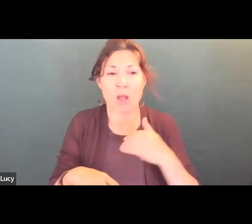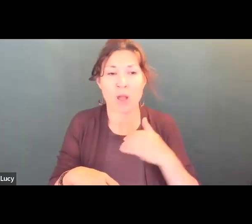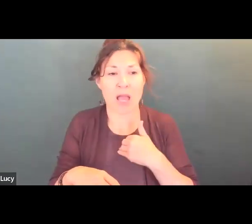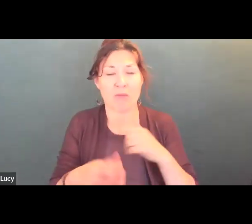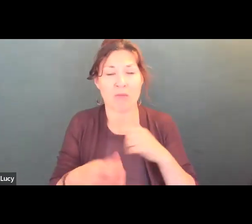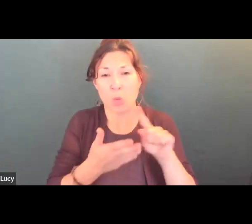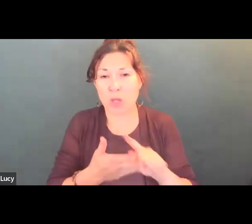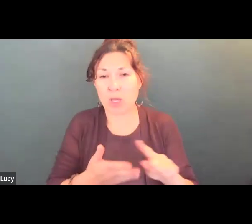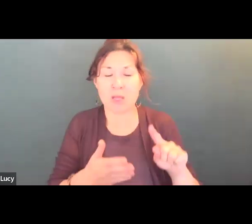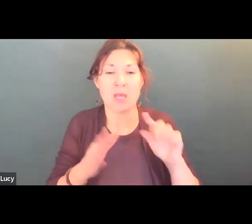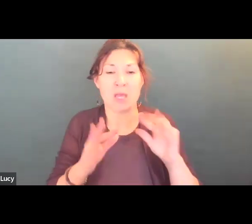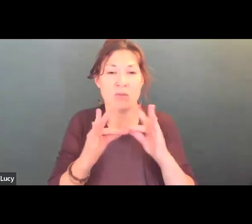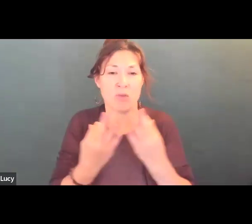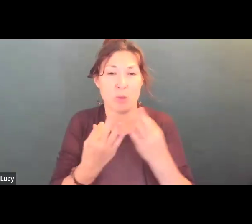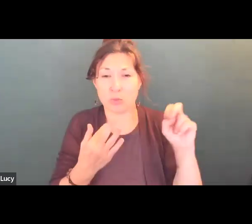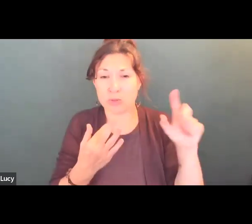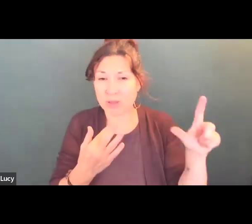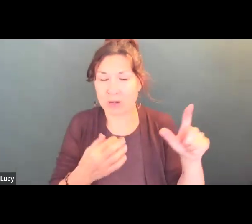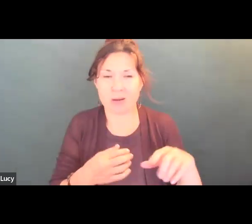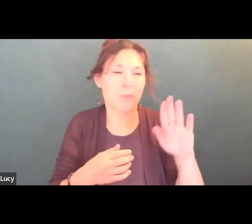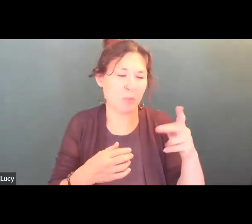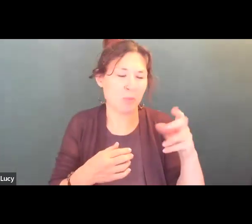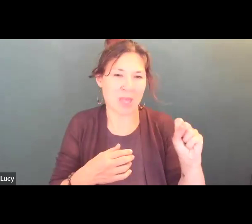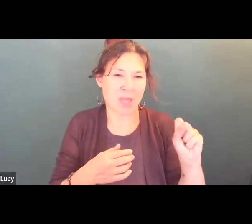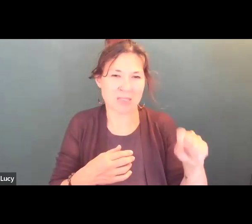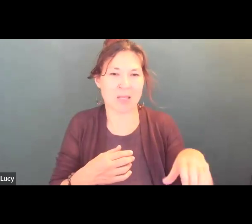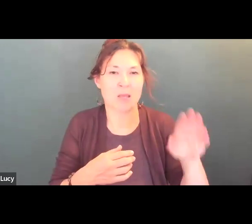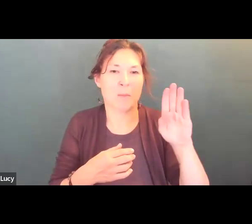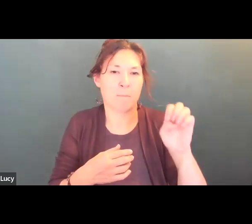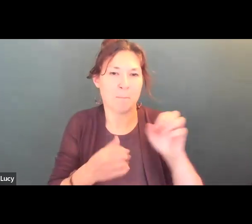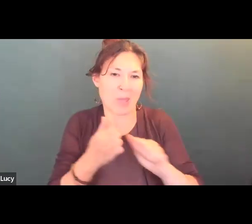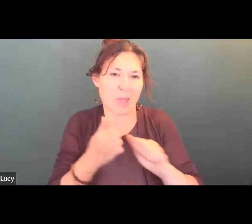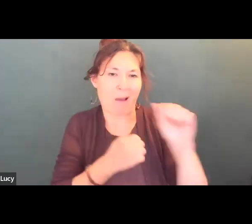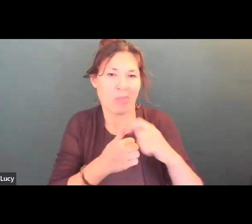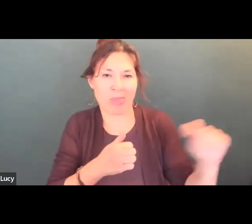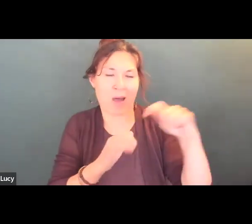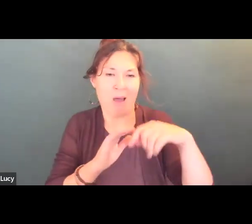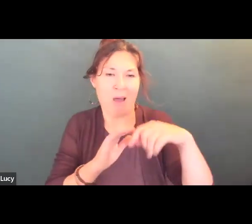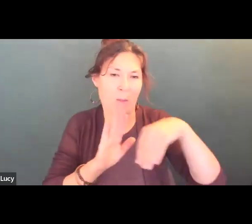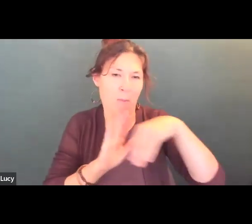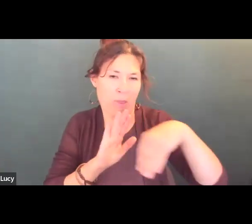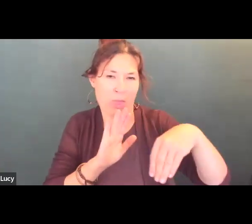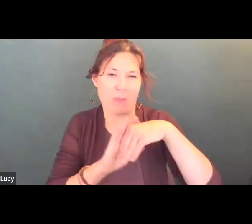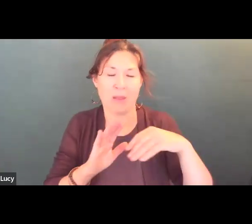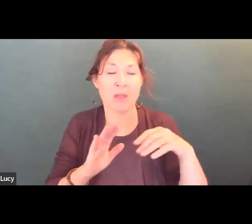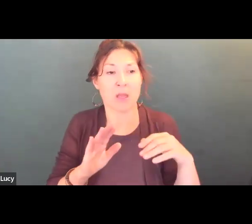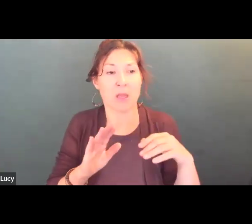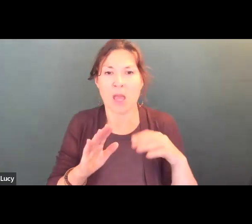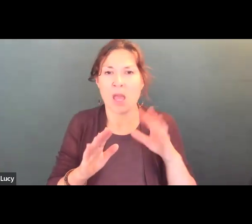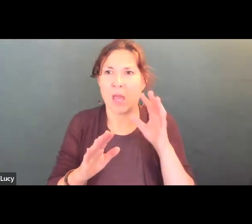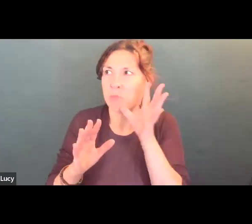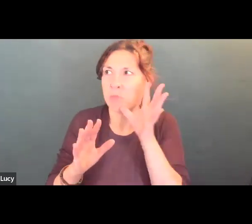BPS Beyond the Bell. And again, we're just hearing great feedback from families that they appreciate that level of transparency